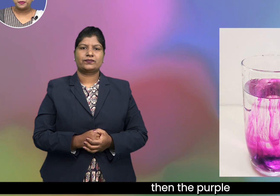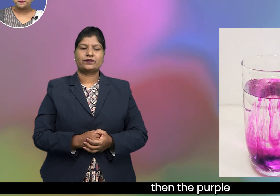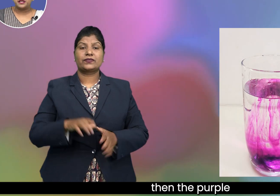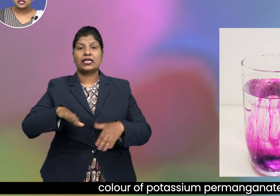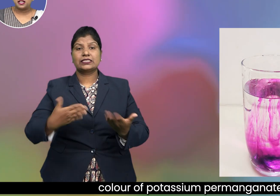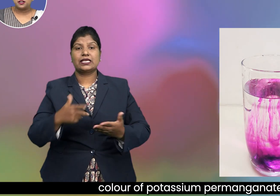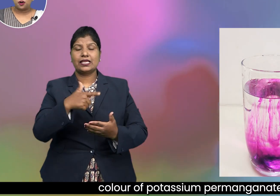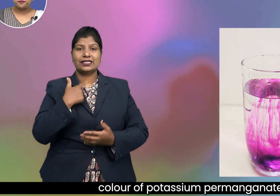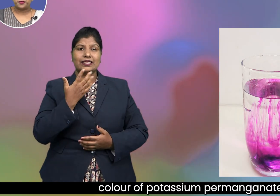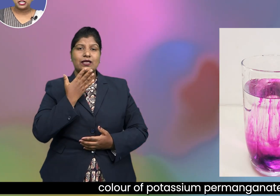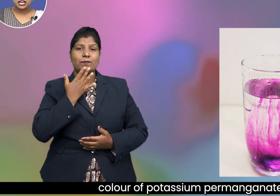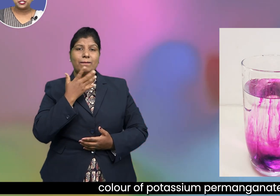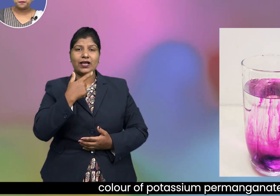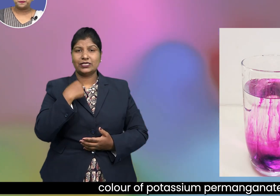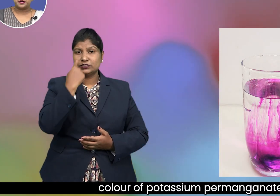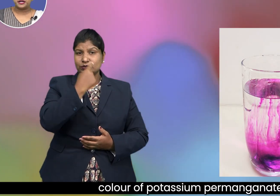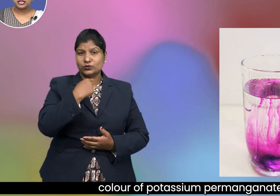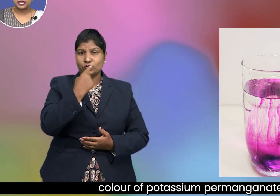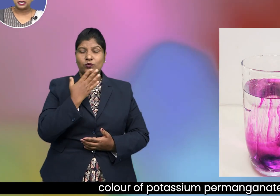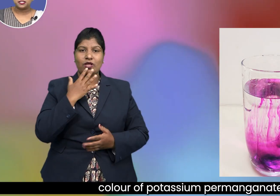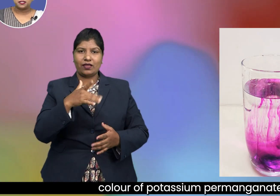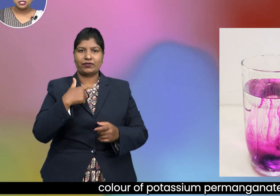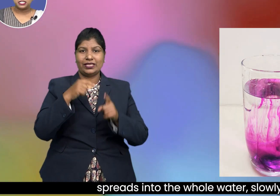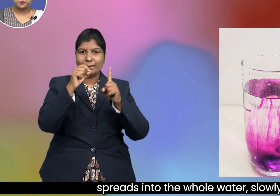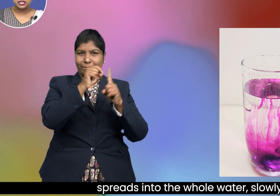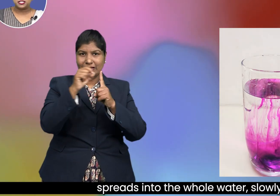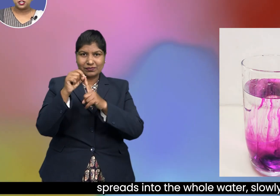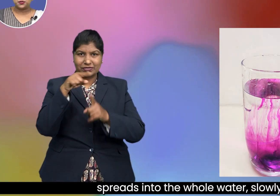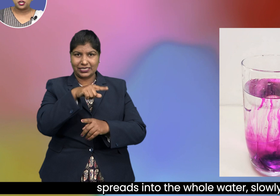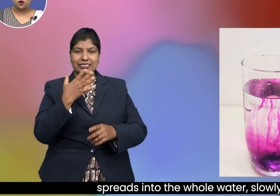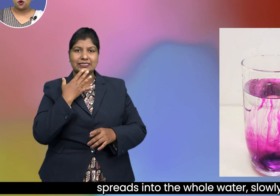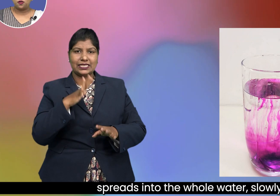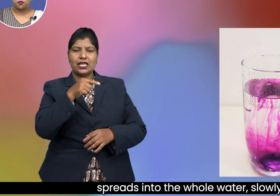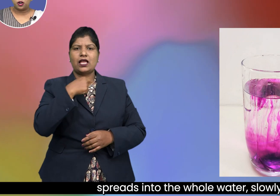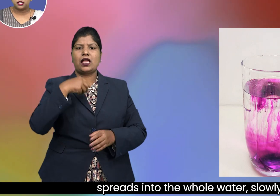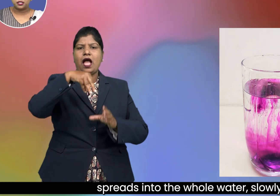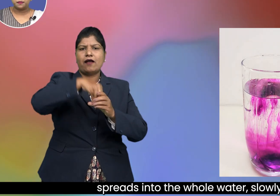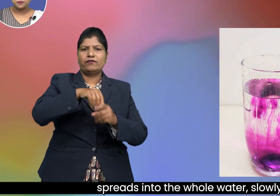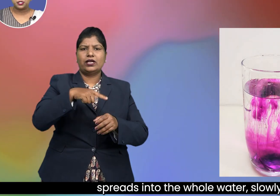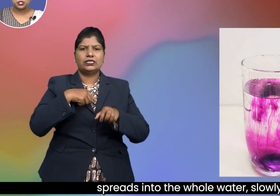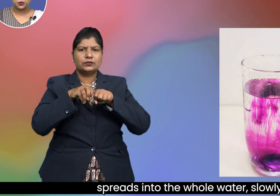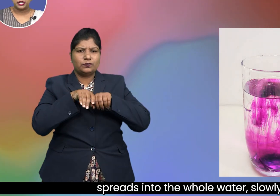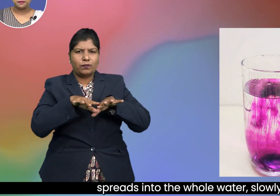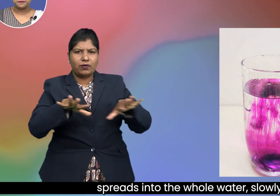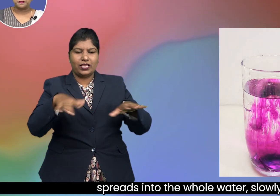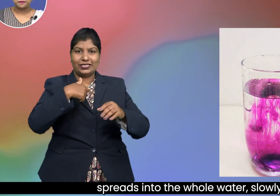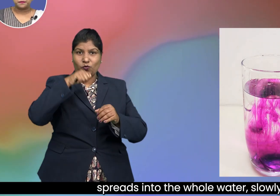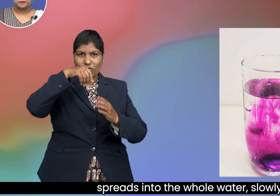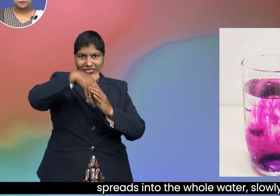Then the purple color of potassium permanganate spreads into the whole water